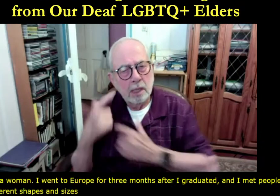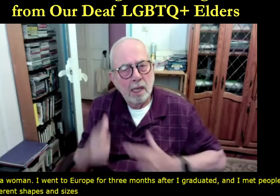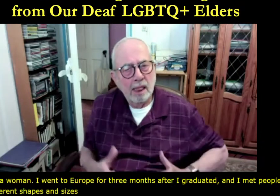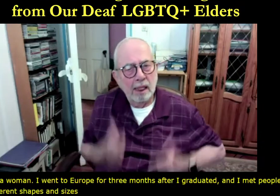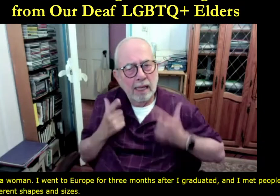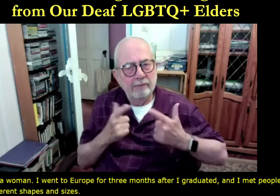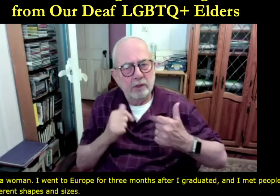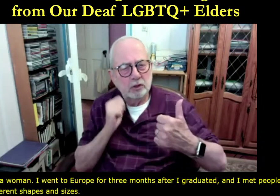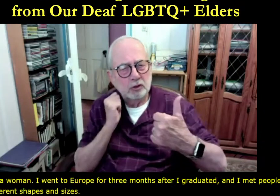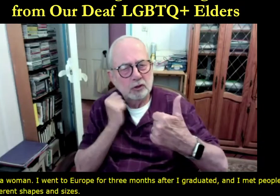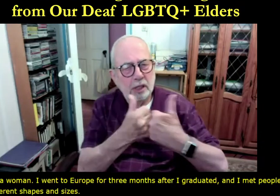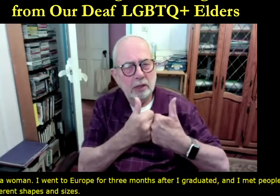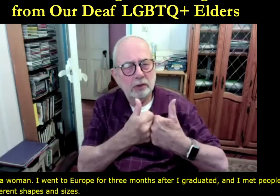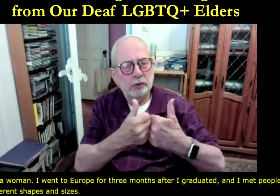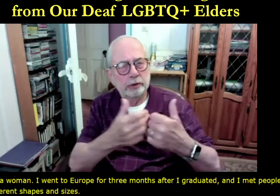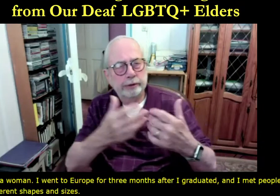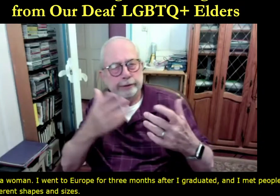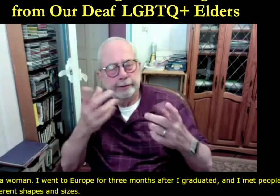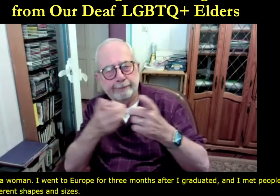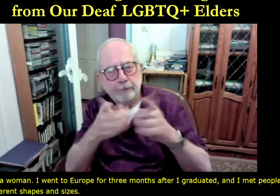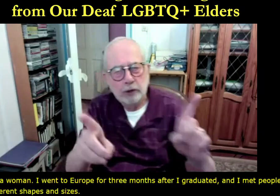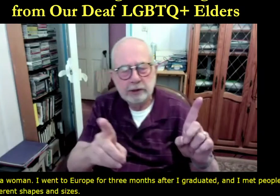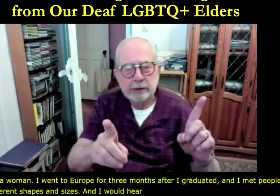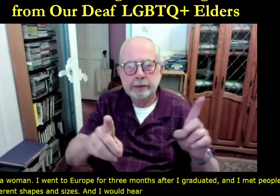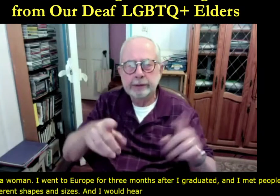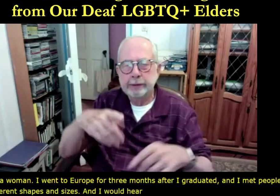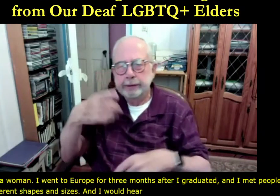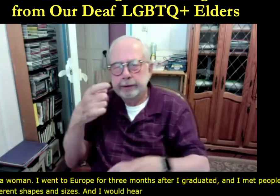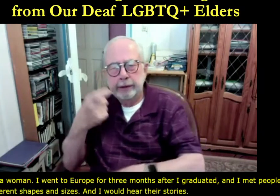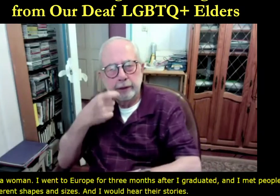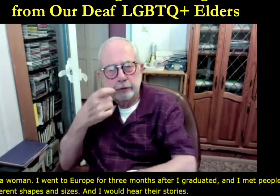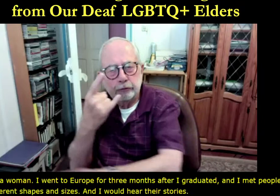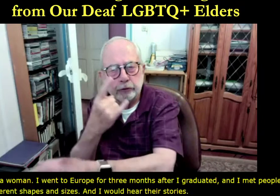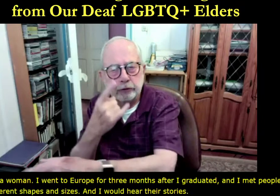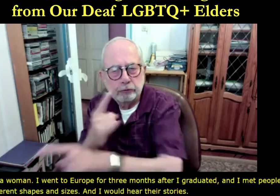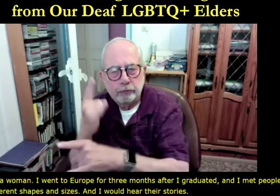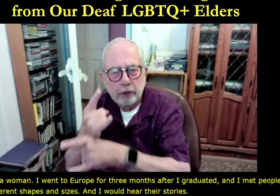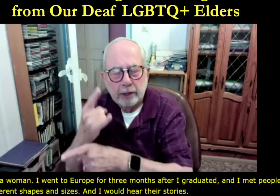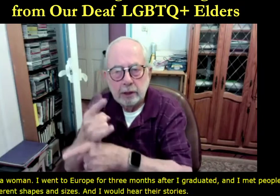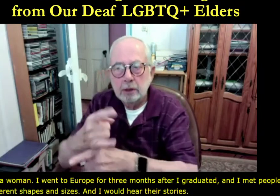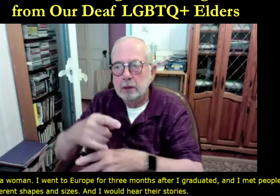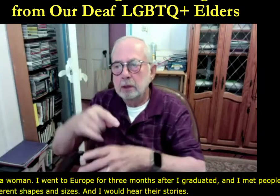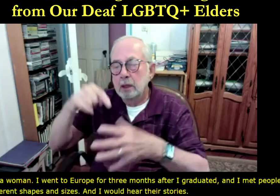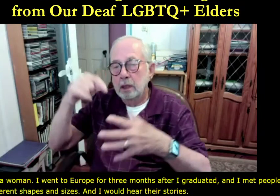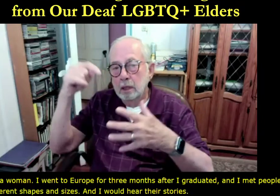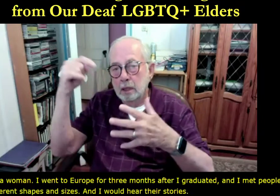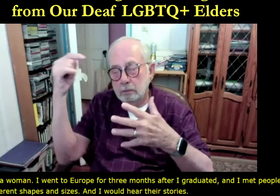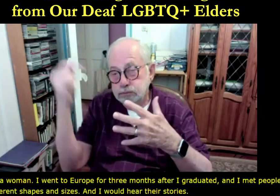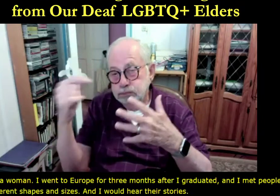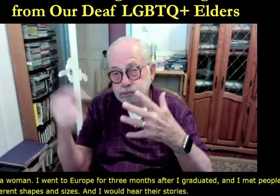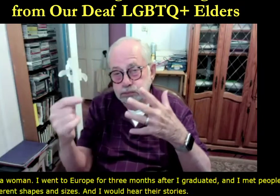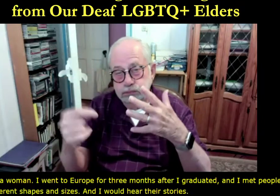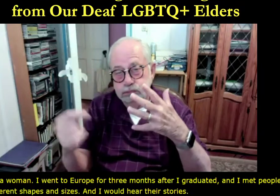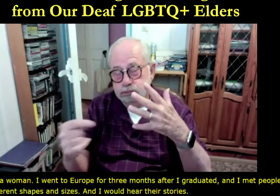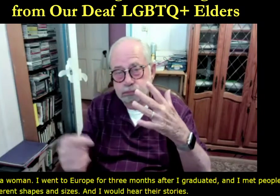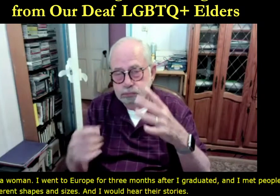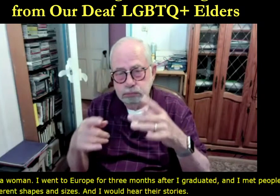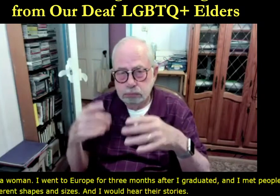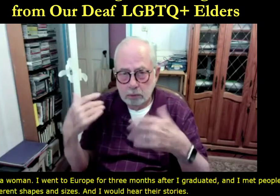you know the the challenge of their lives being divorced being involved with addiction all